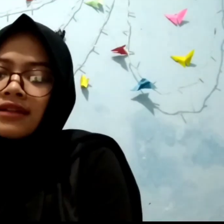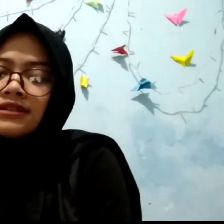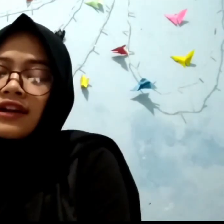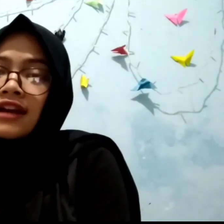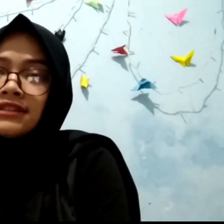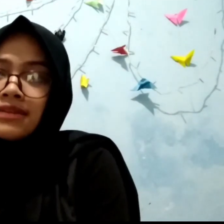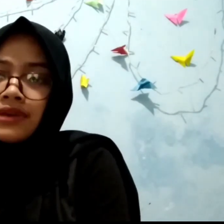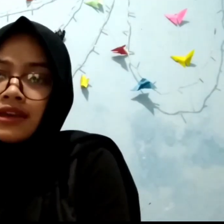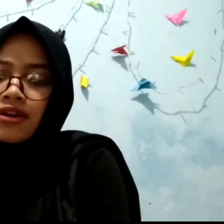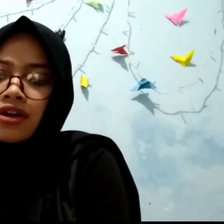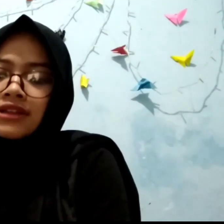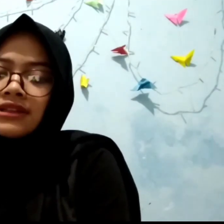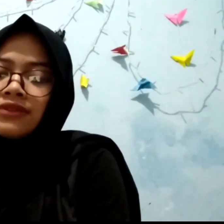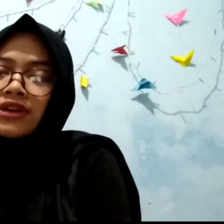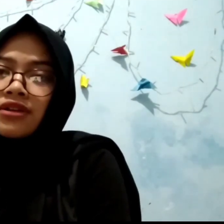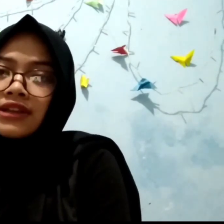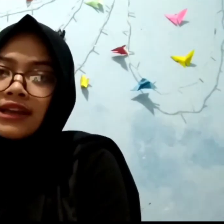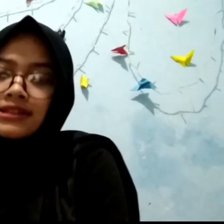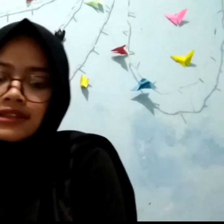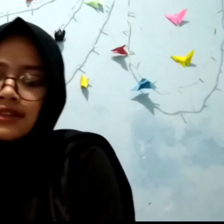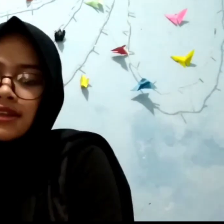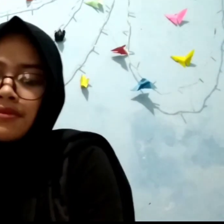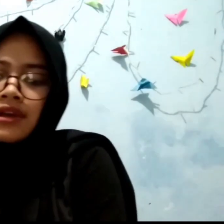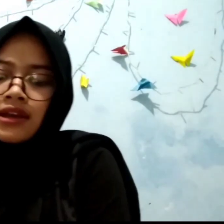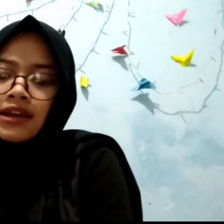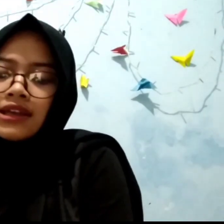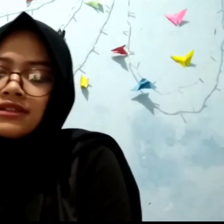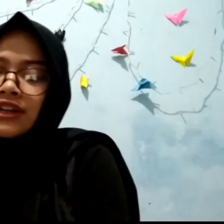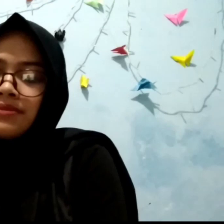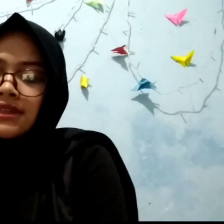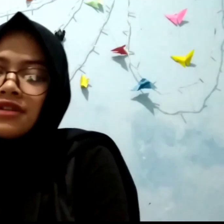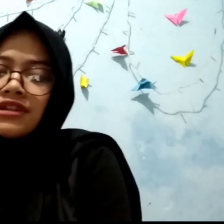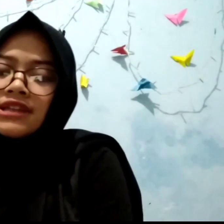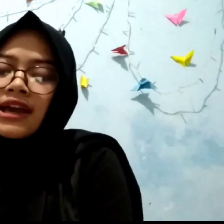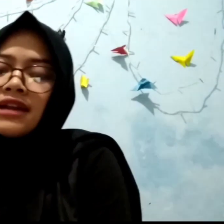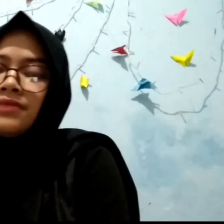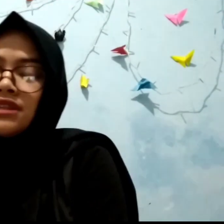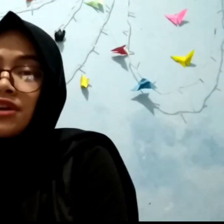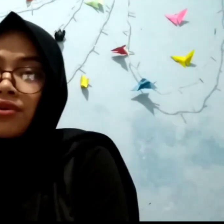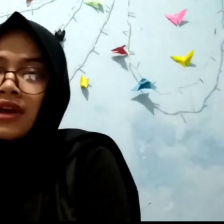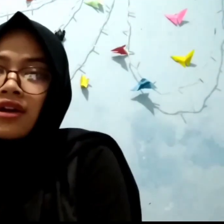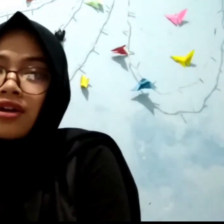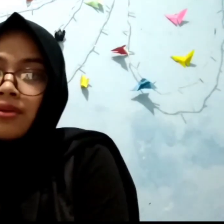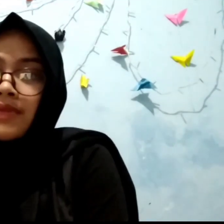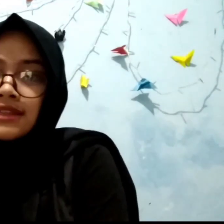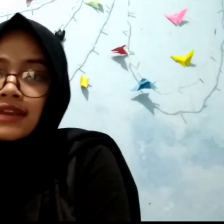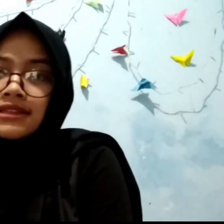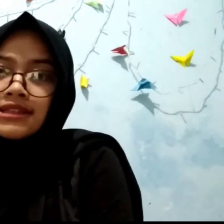And there are CB, or we call it Sistem Isyarat Bahasa Indonesia, and Bisindo, or Bahasa